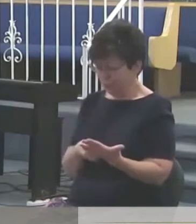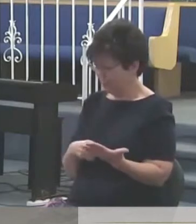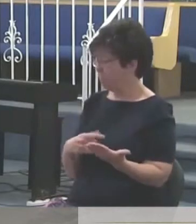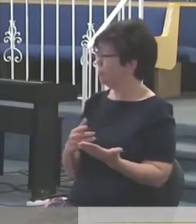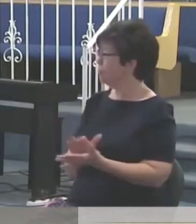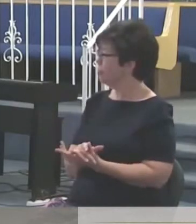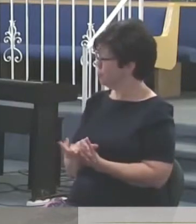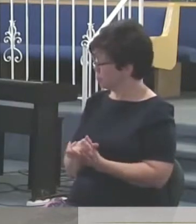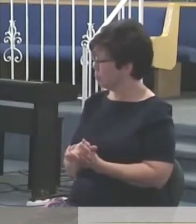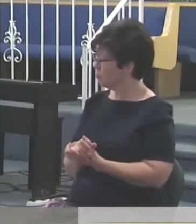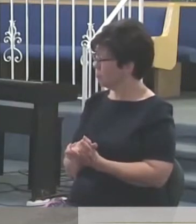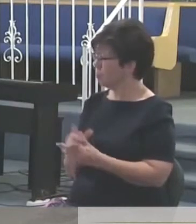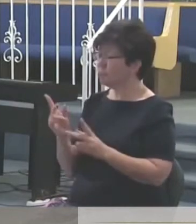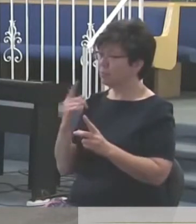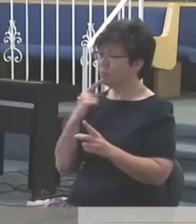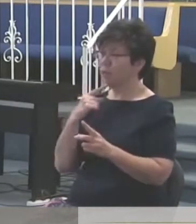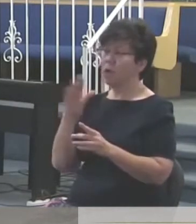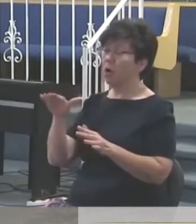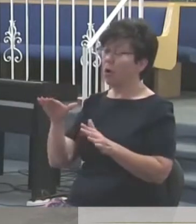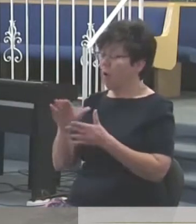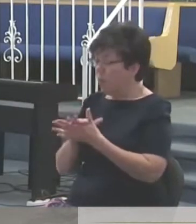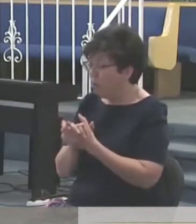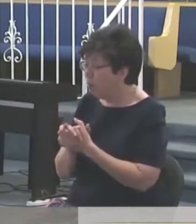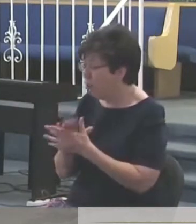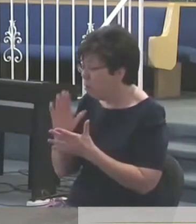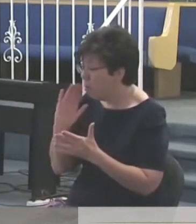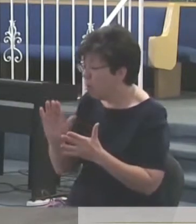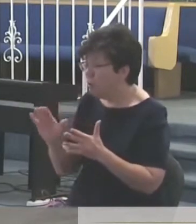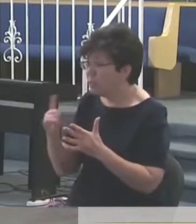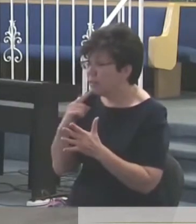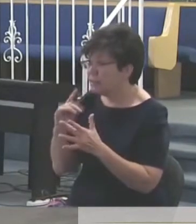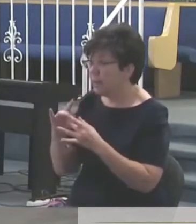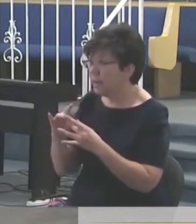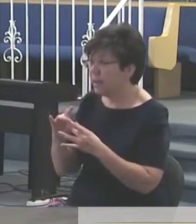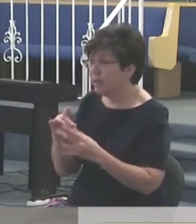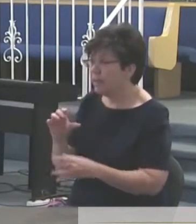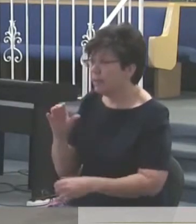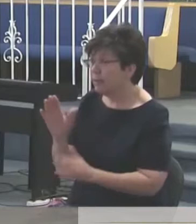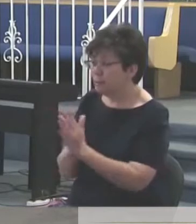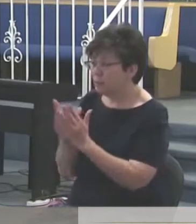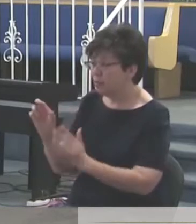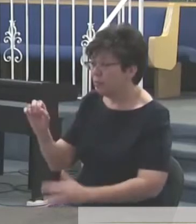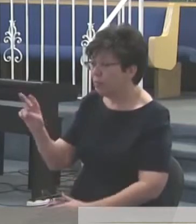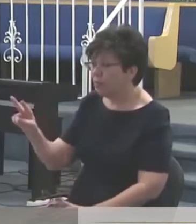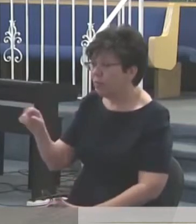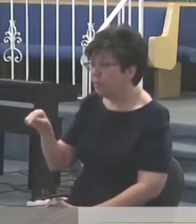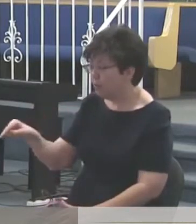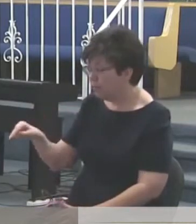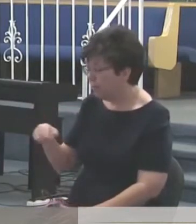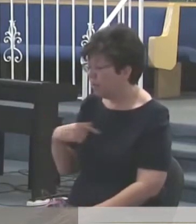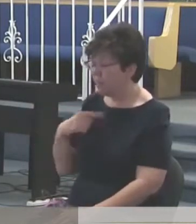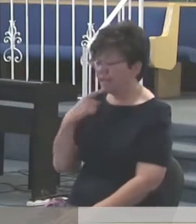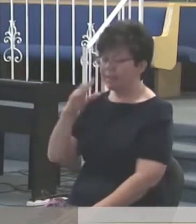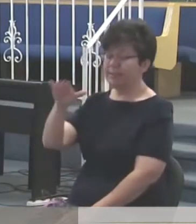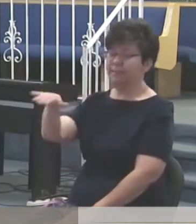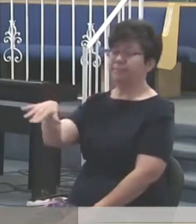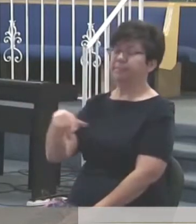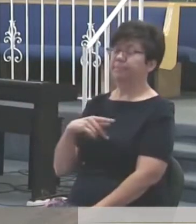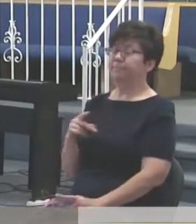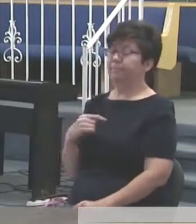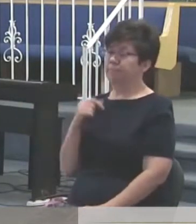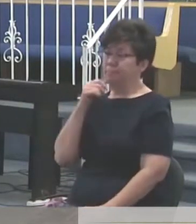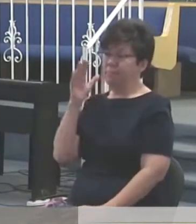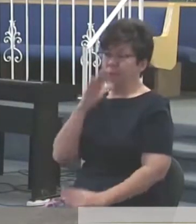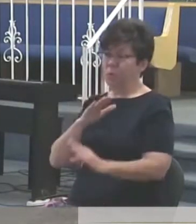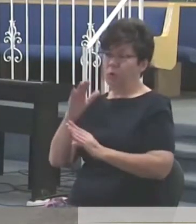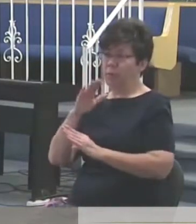Pastor. And I have people come to me and say, well, you know, it's just like they say in the book of Revelations. I started telling people now, I ain't worried